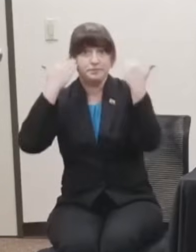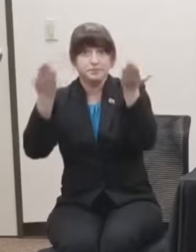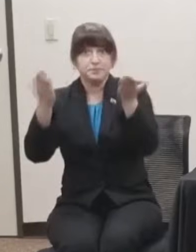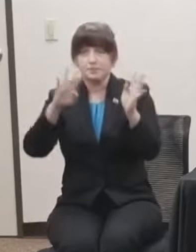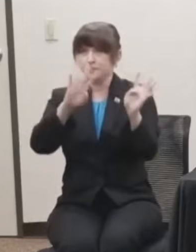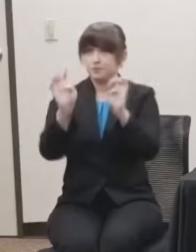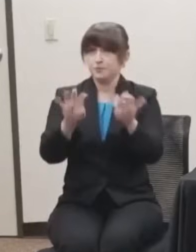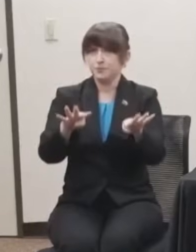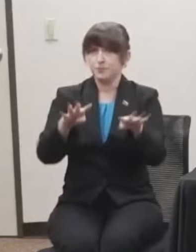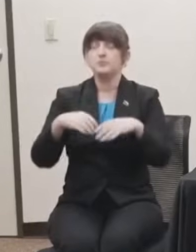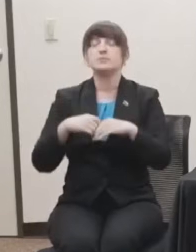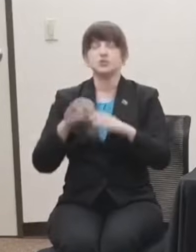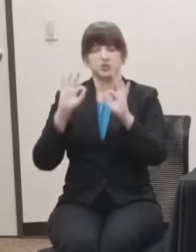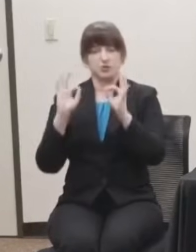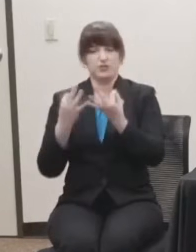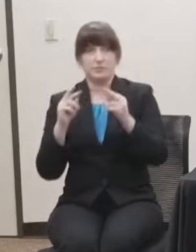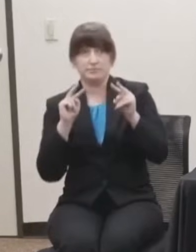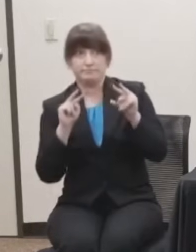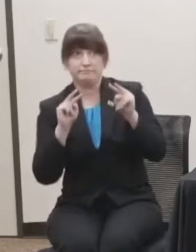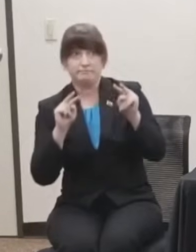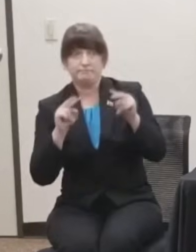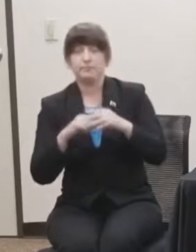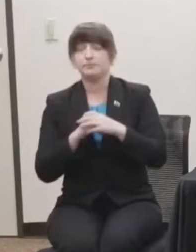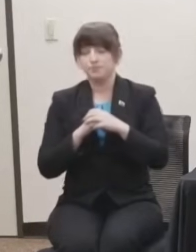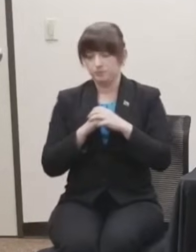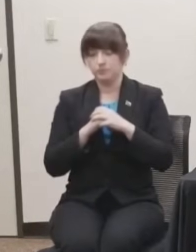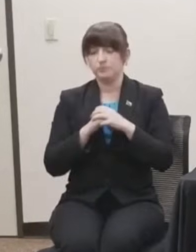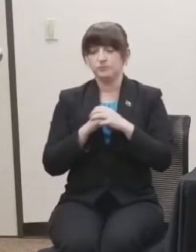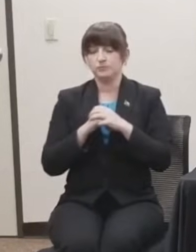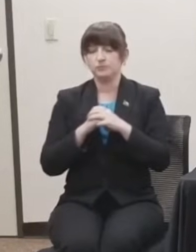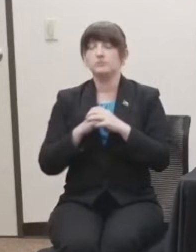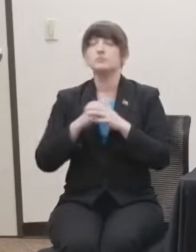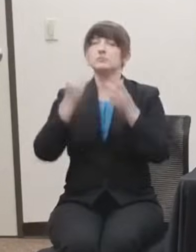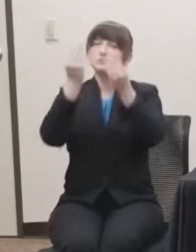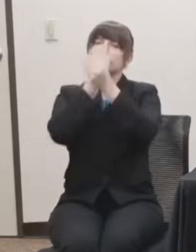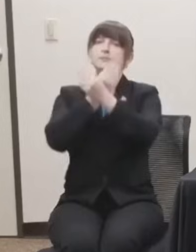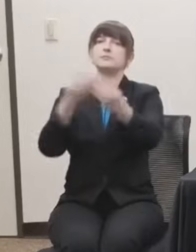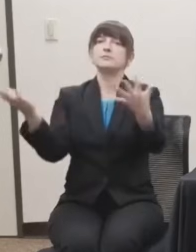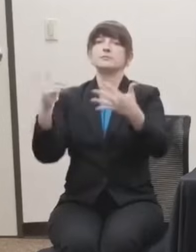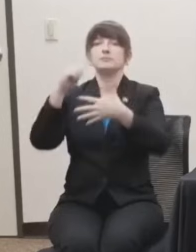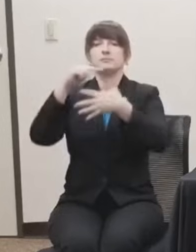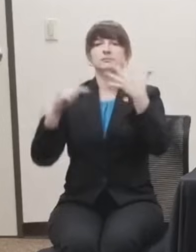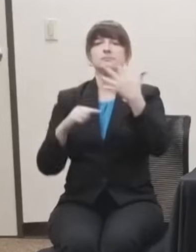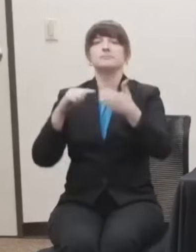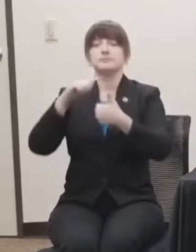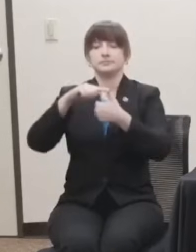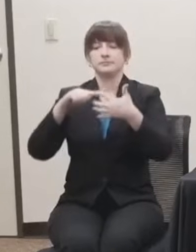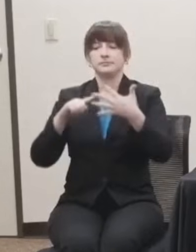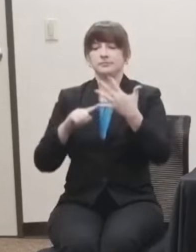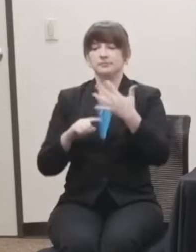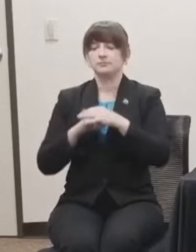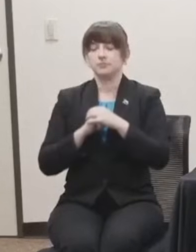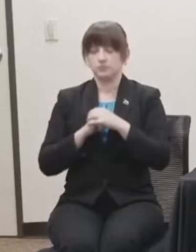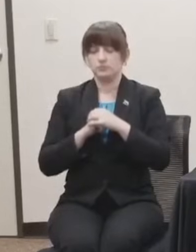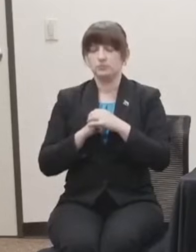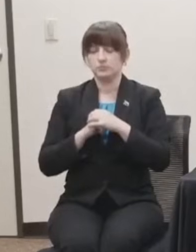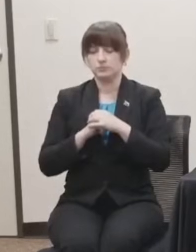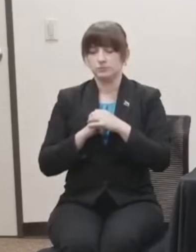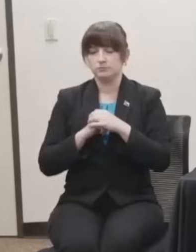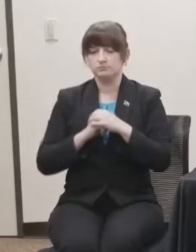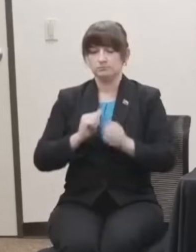question. What I can tell you is several things. I had the opportunity yesterday to